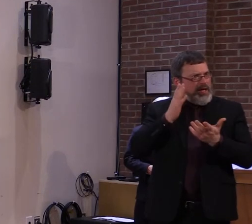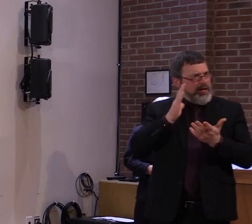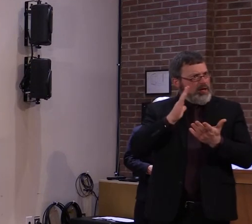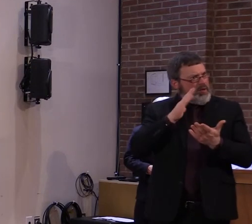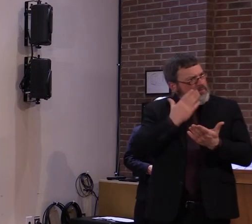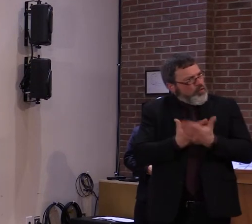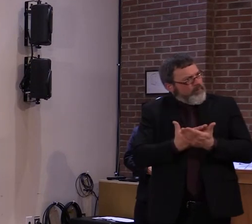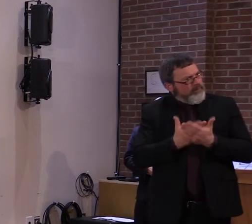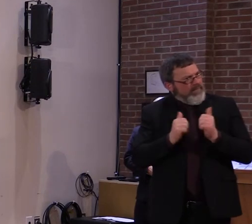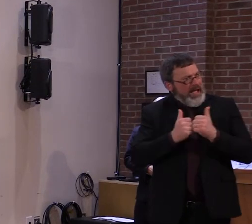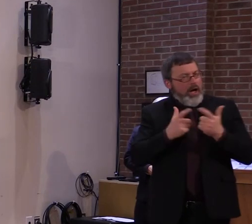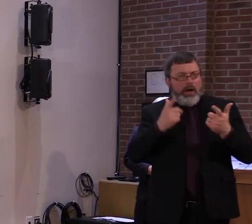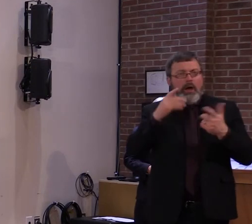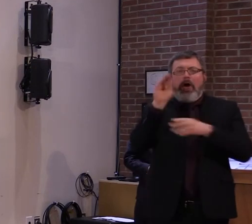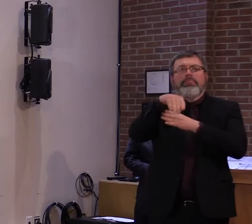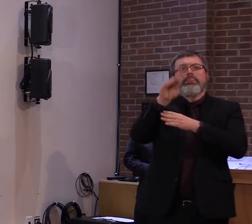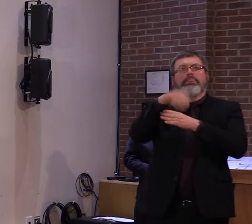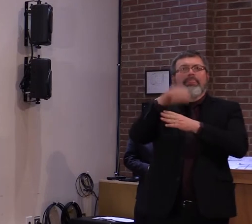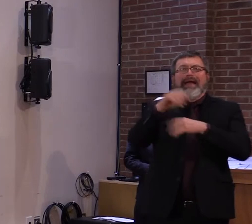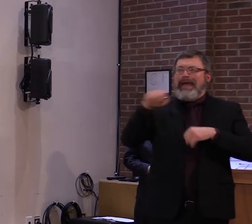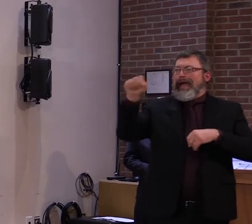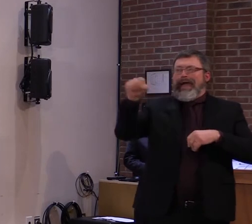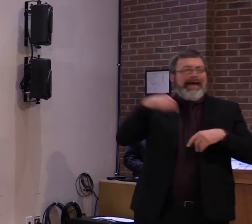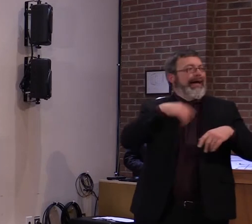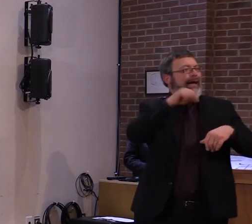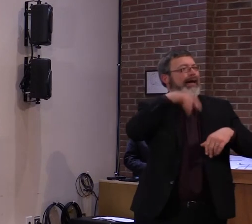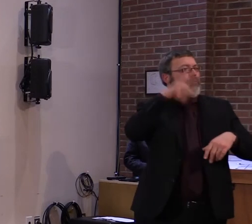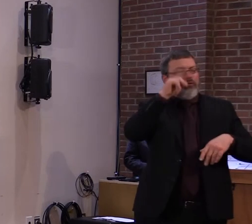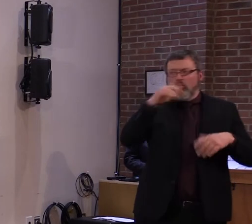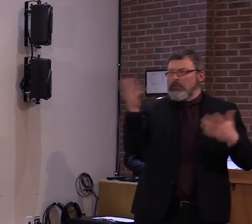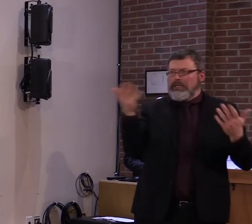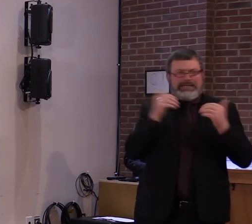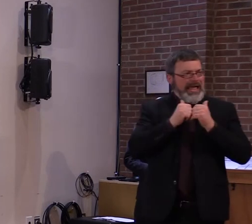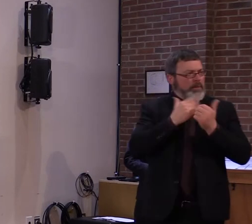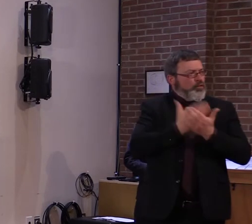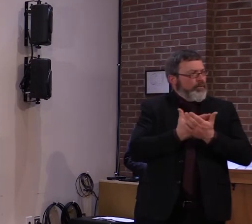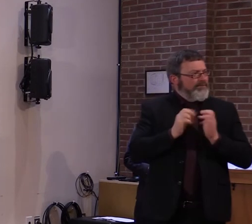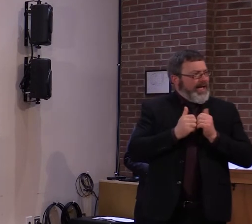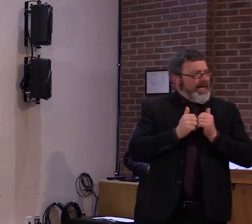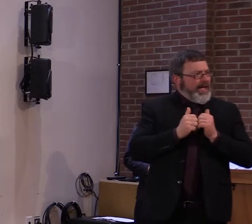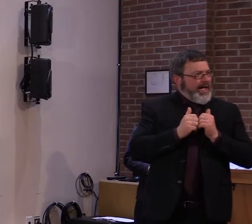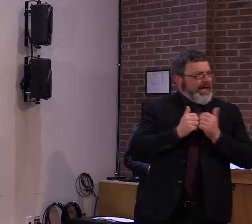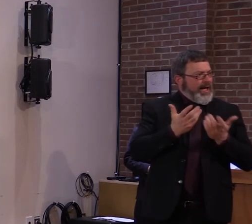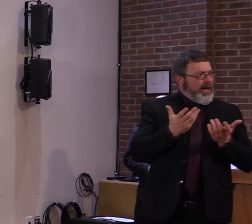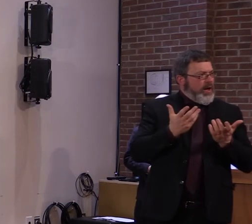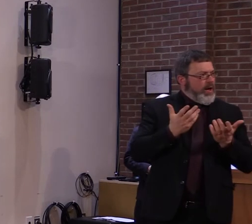that's, partly for ski resorts and partly for other businesses where we're sort of asking them to do that, I guess.